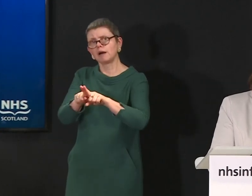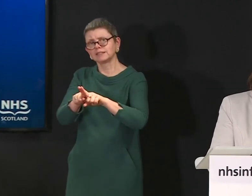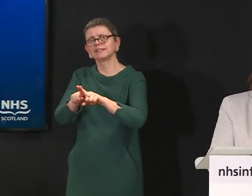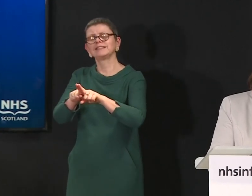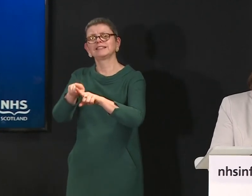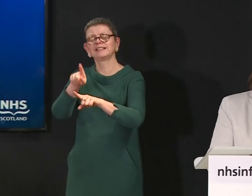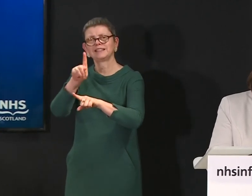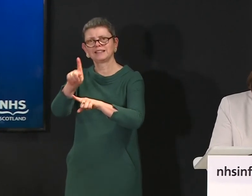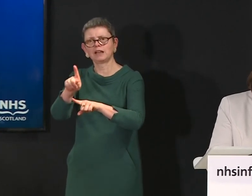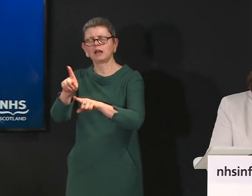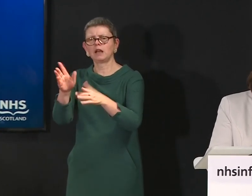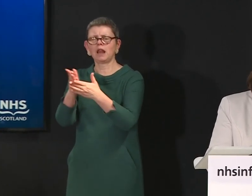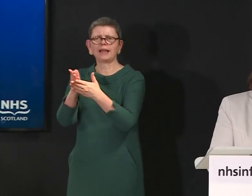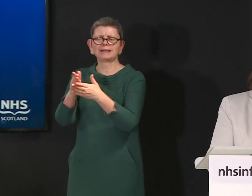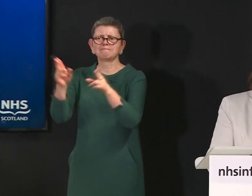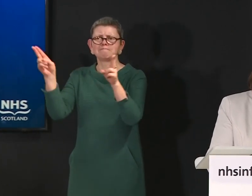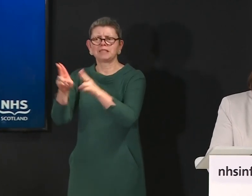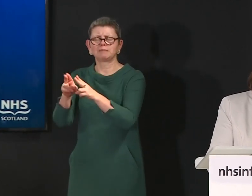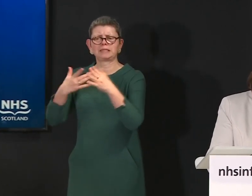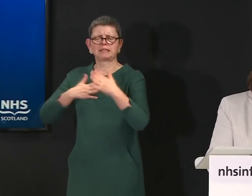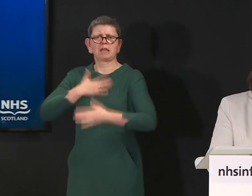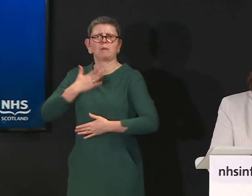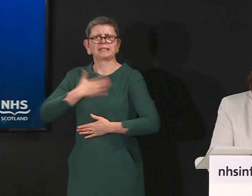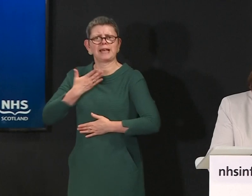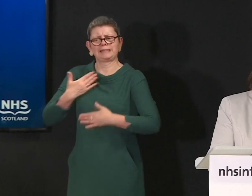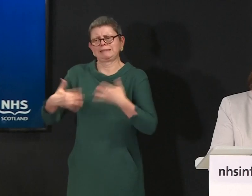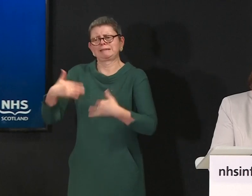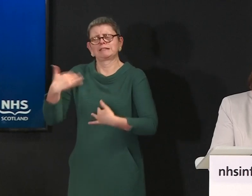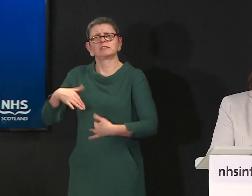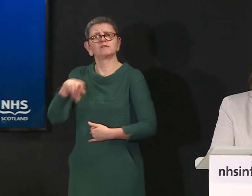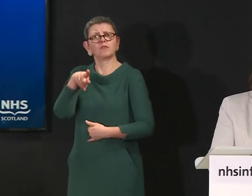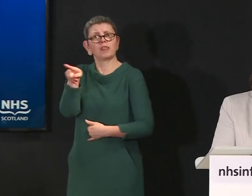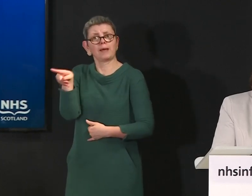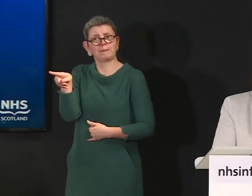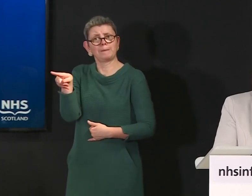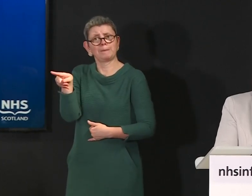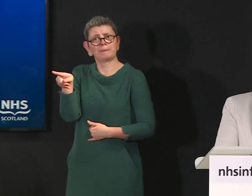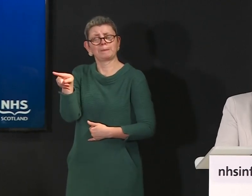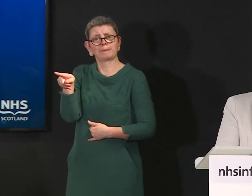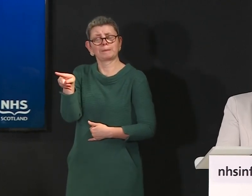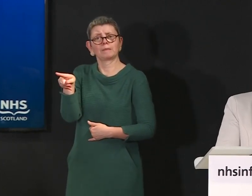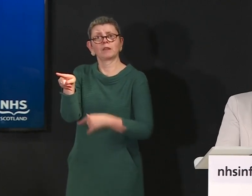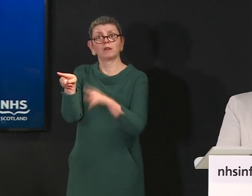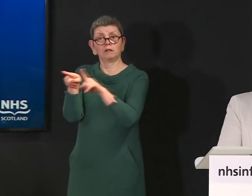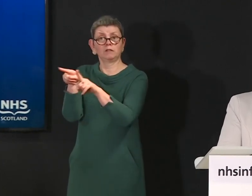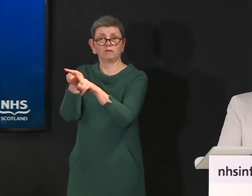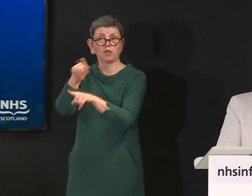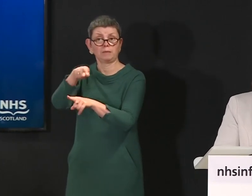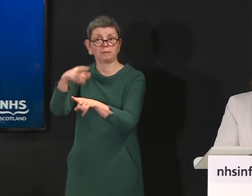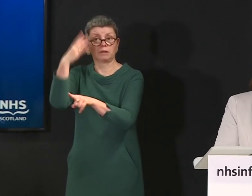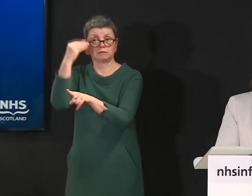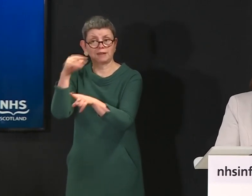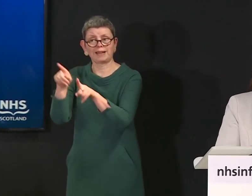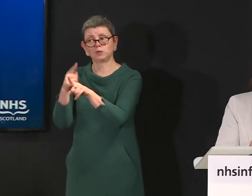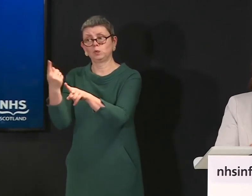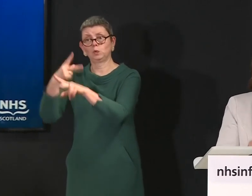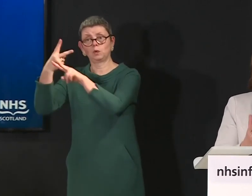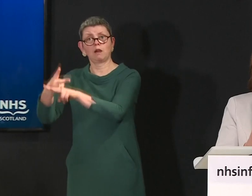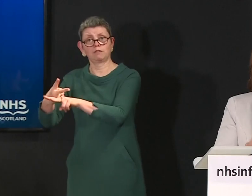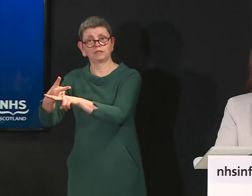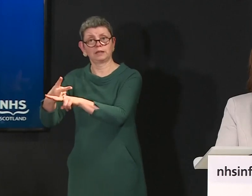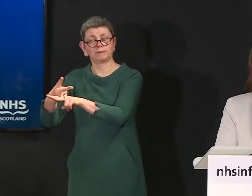mitigating the distress that some of those measures are causing to people who have dementia and to those who care for them. And as we